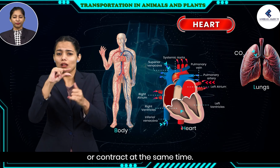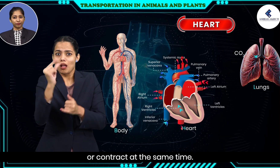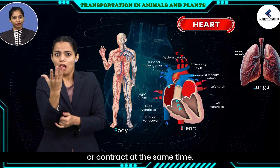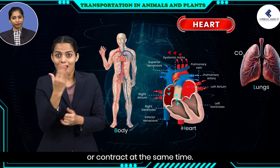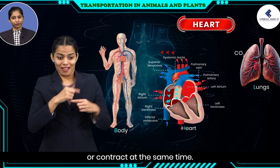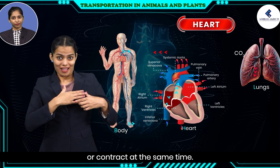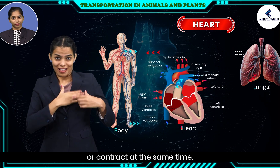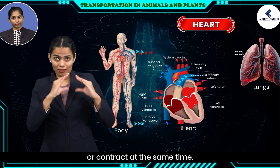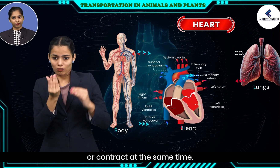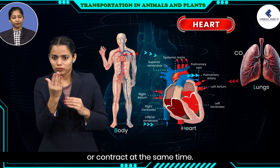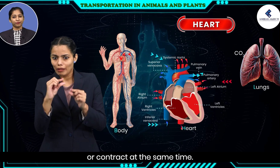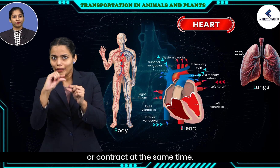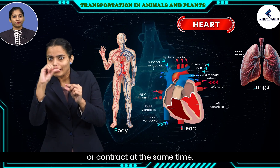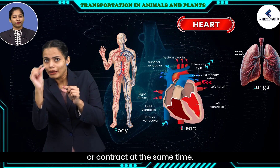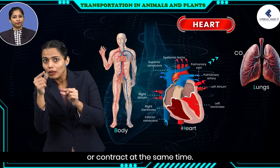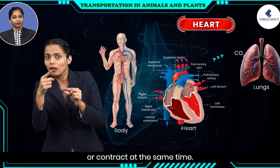time.